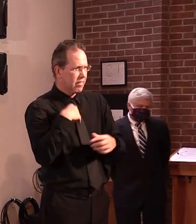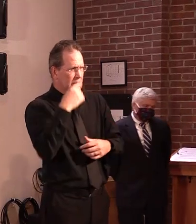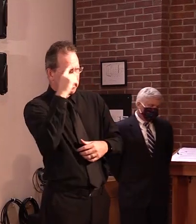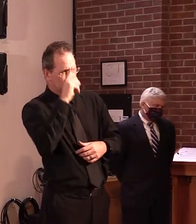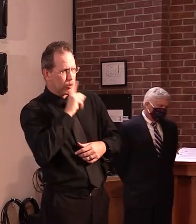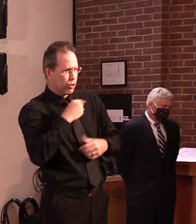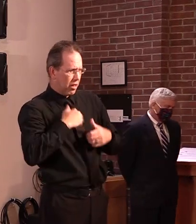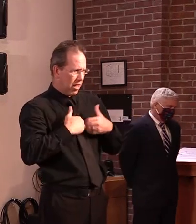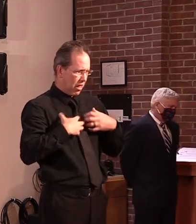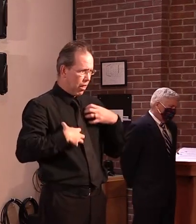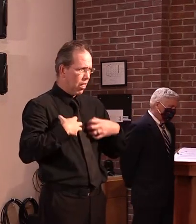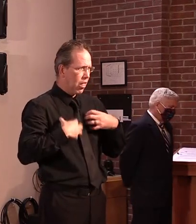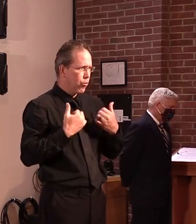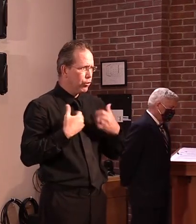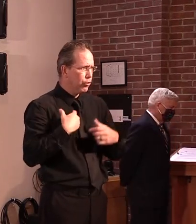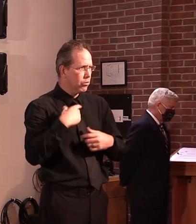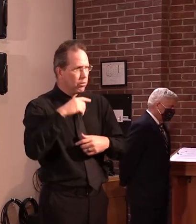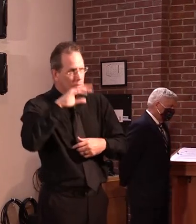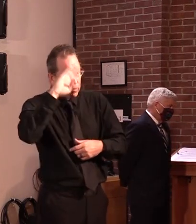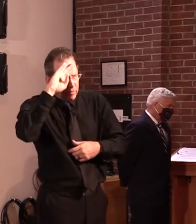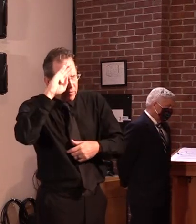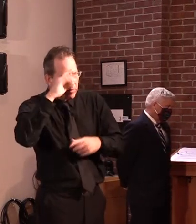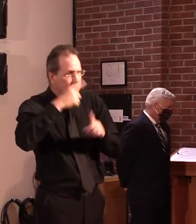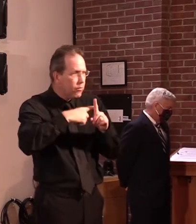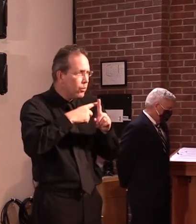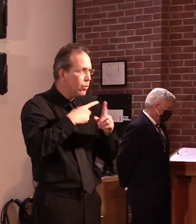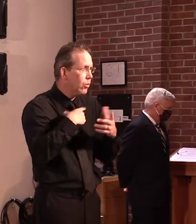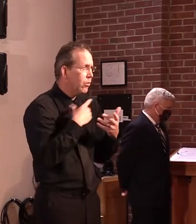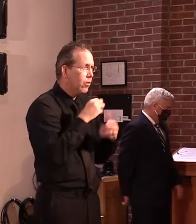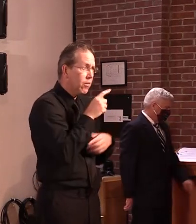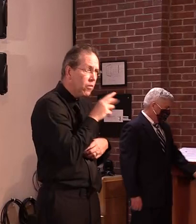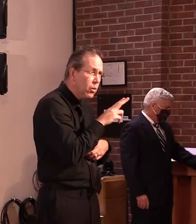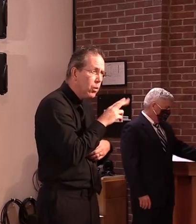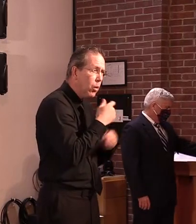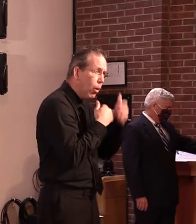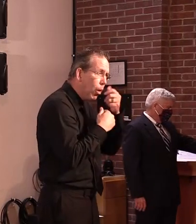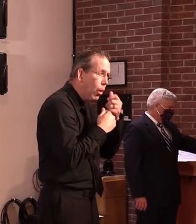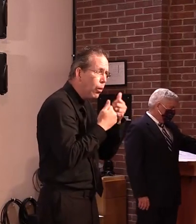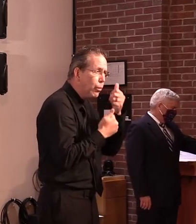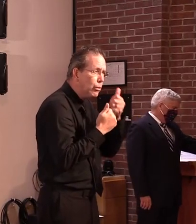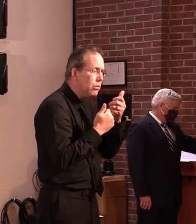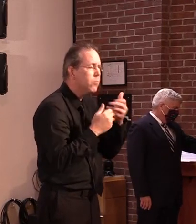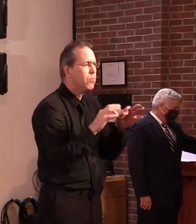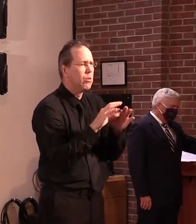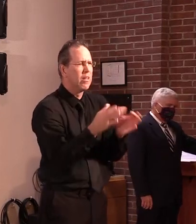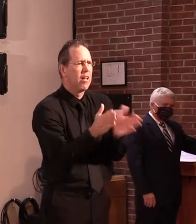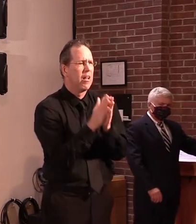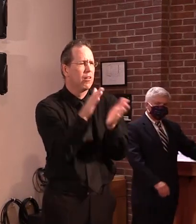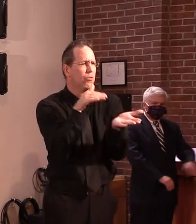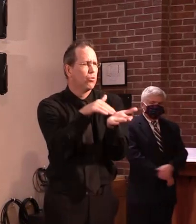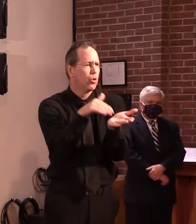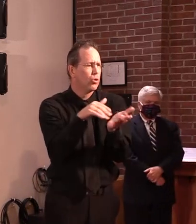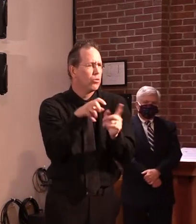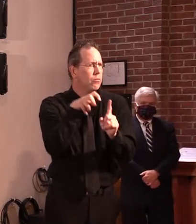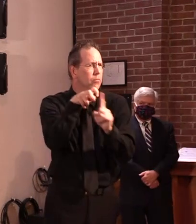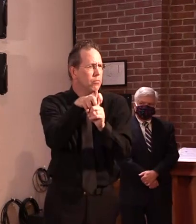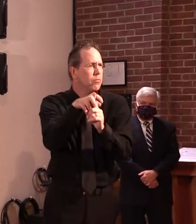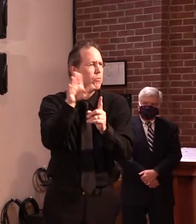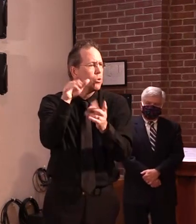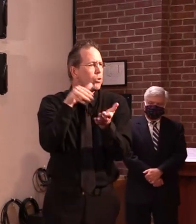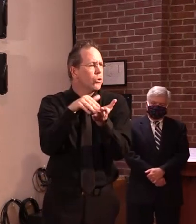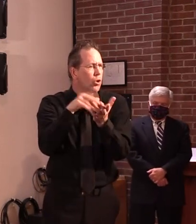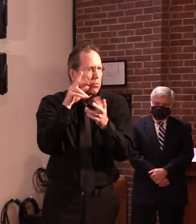the difference, just so you can avail yourself of what opportunities there are for testing and potential treatment.